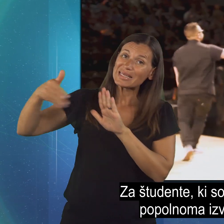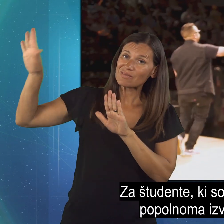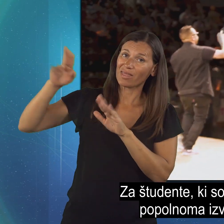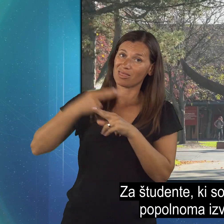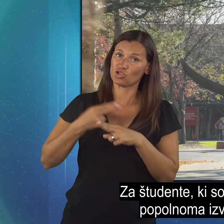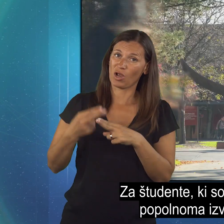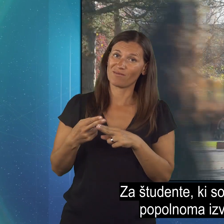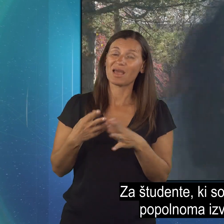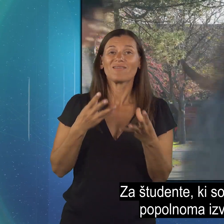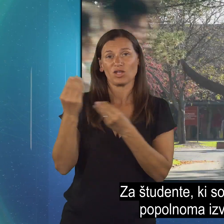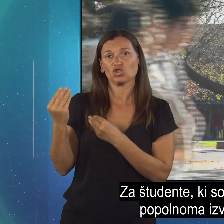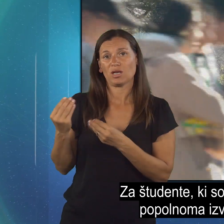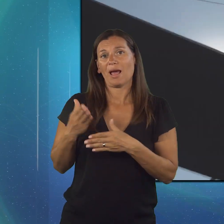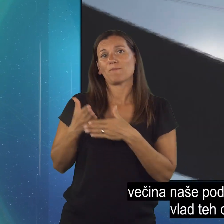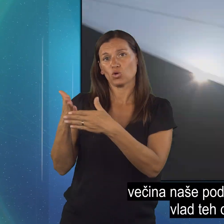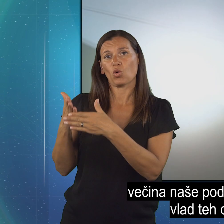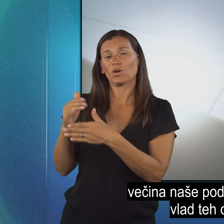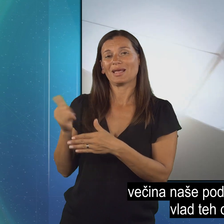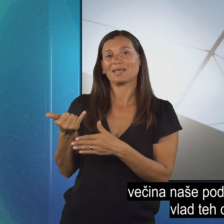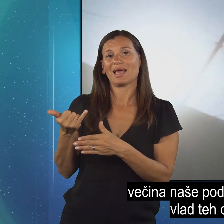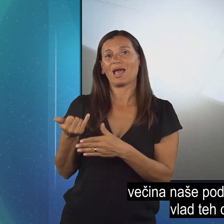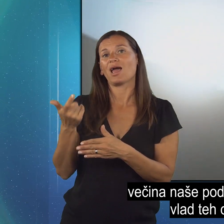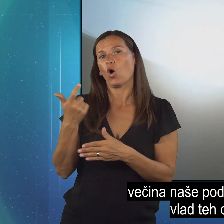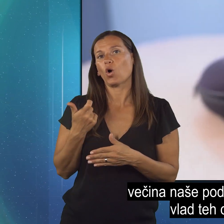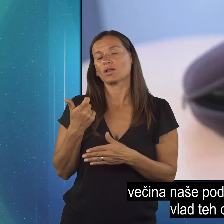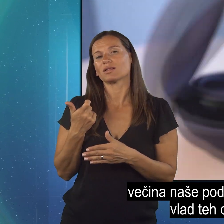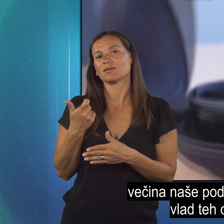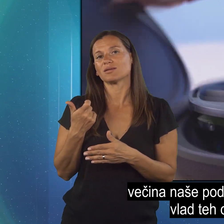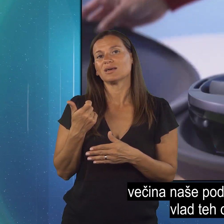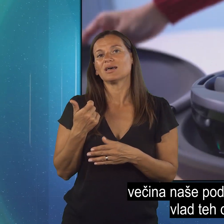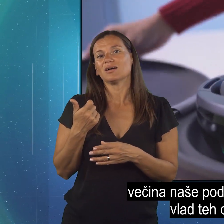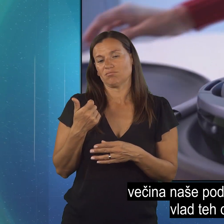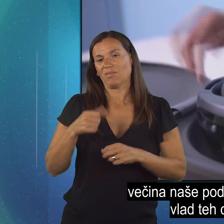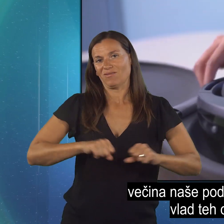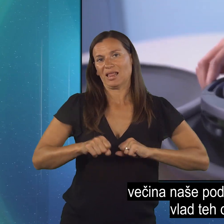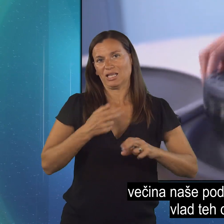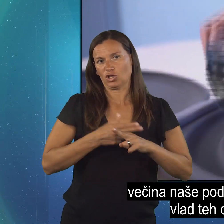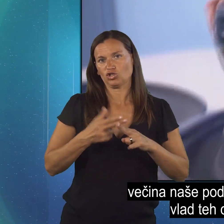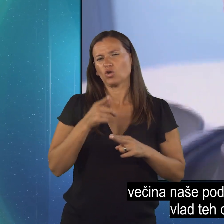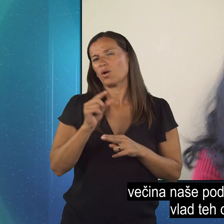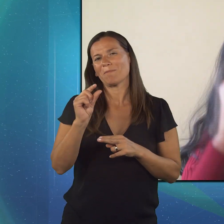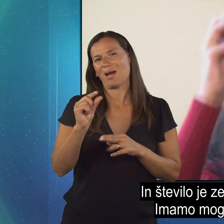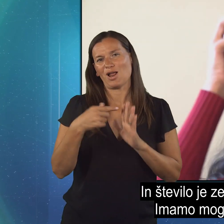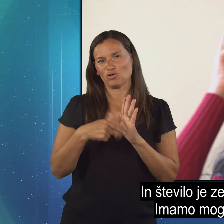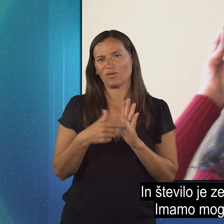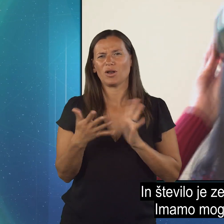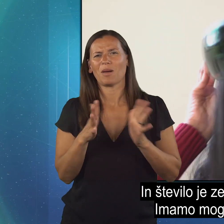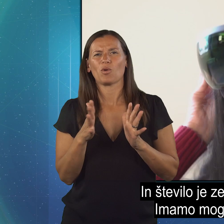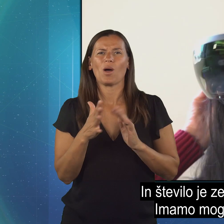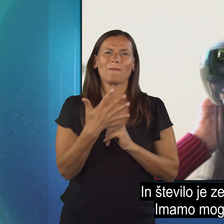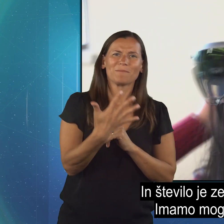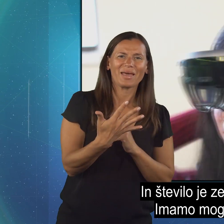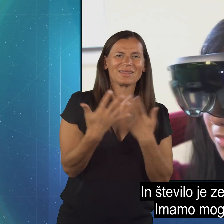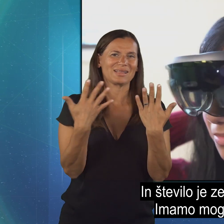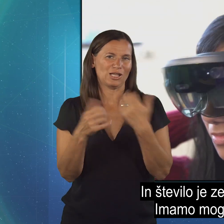outside the country, completely outside the country, most of our support comes from the governments of those countries. And it's a very small